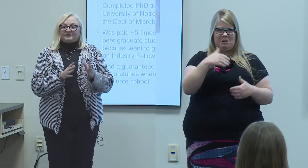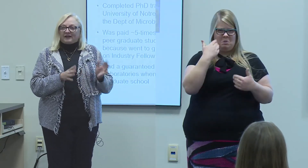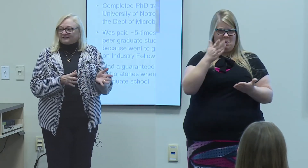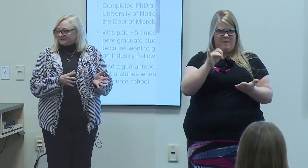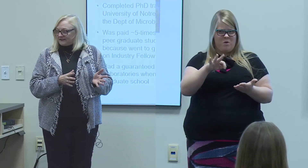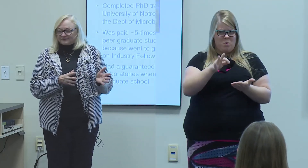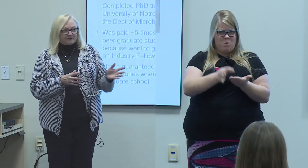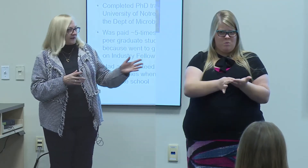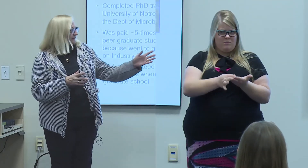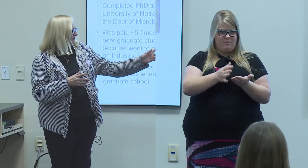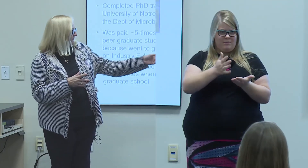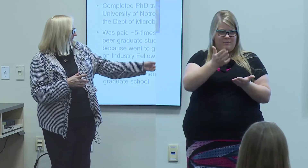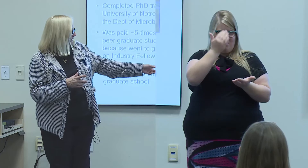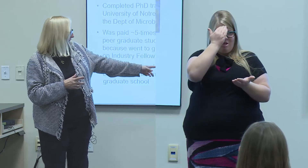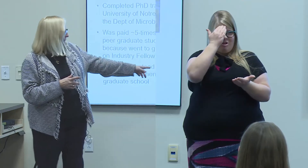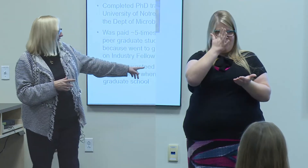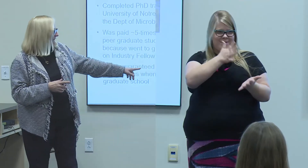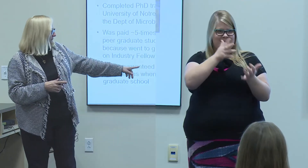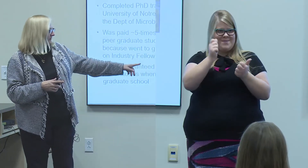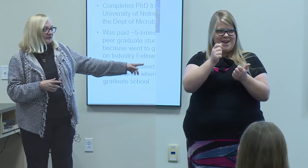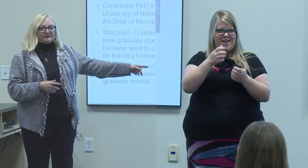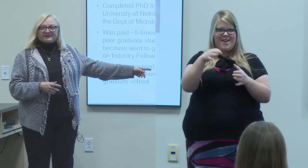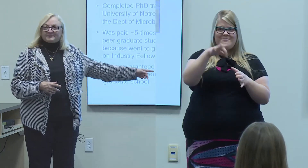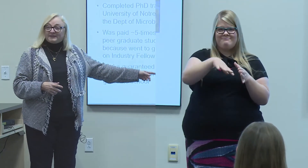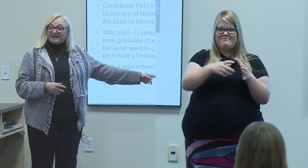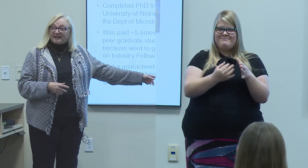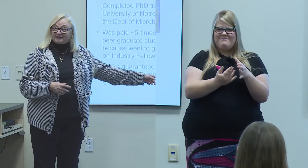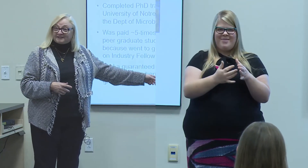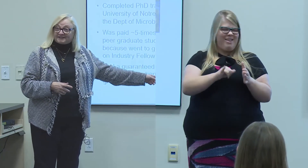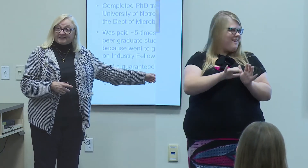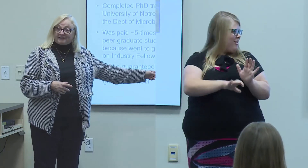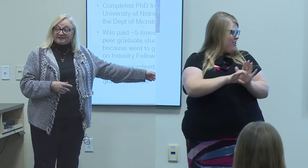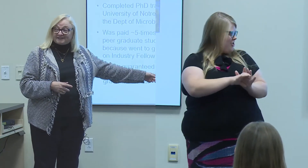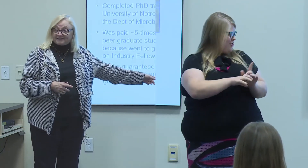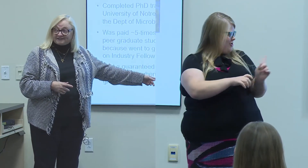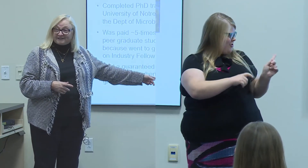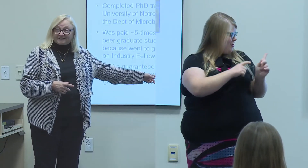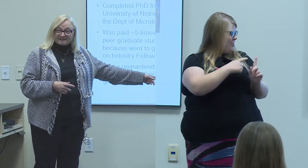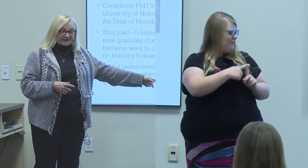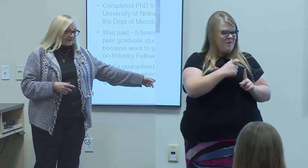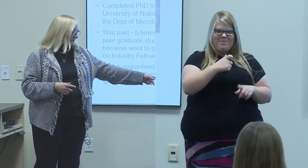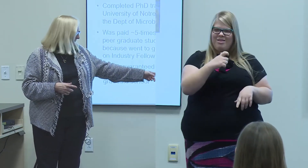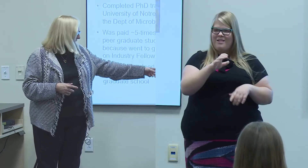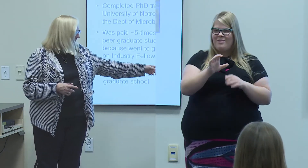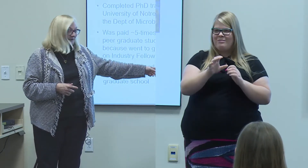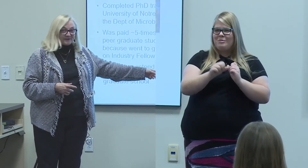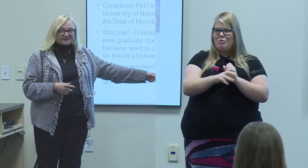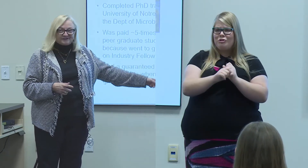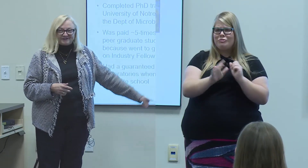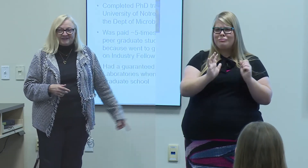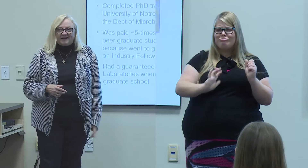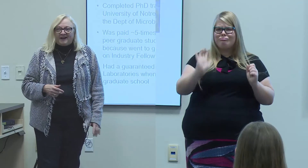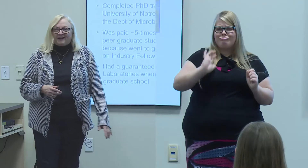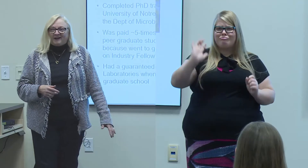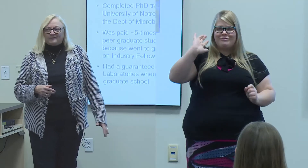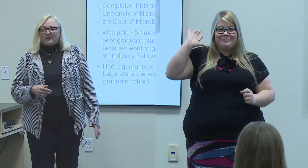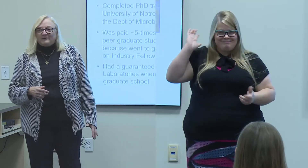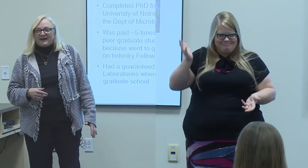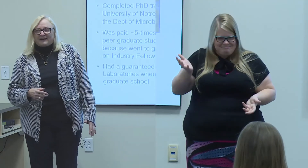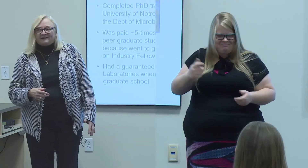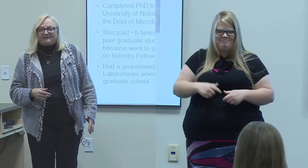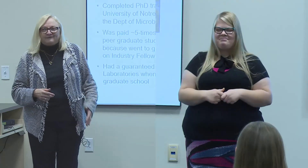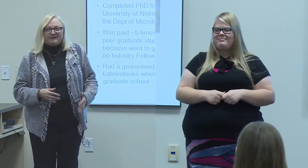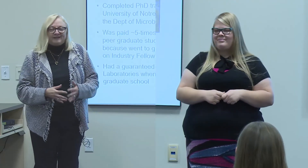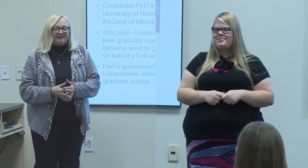the makers of Alka-Seltzer. I don't know if any of you are familiar with Speedy Alka-Seltzer, the little character from the commercials,